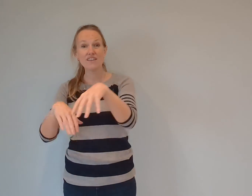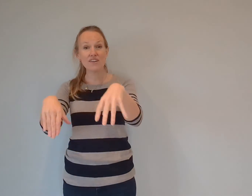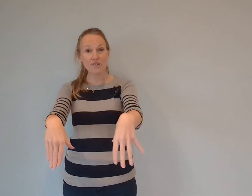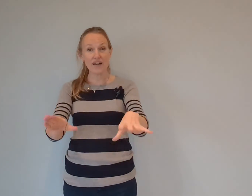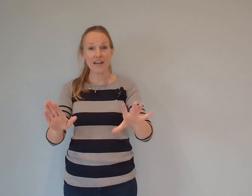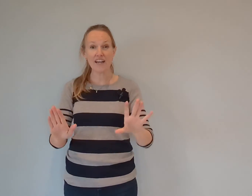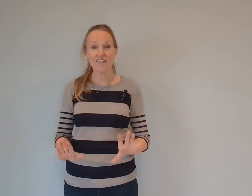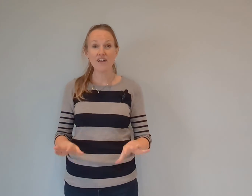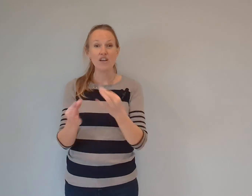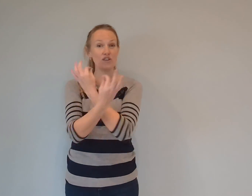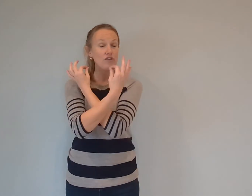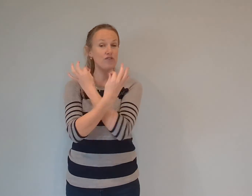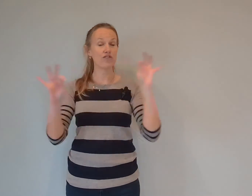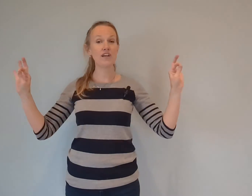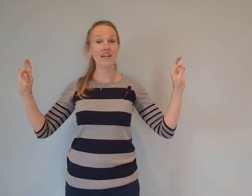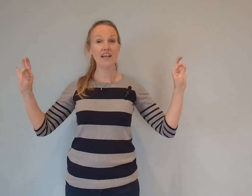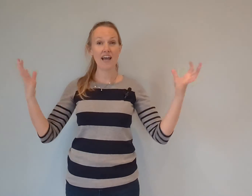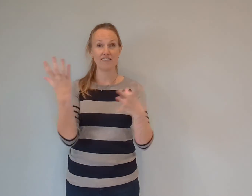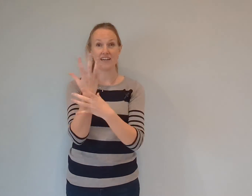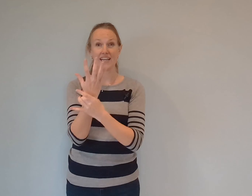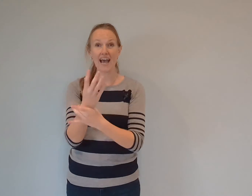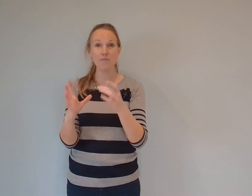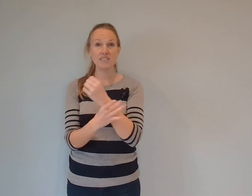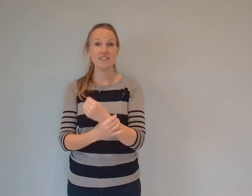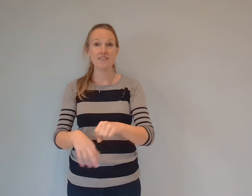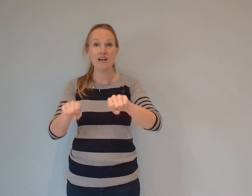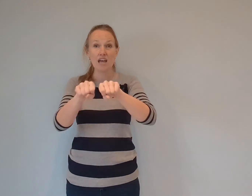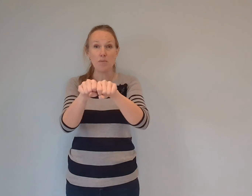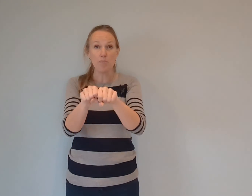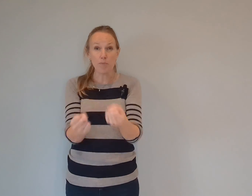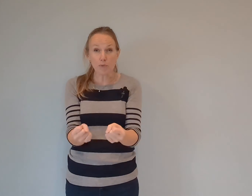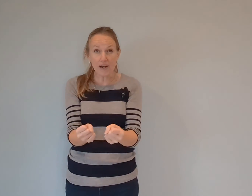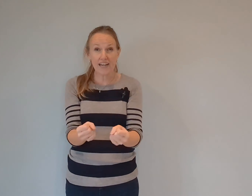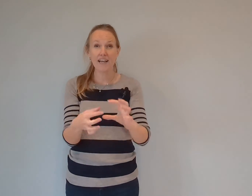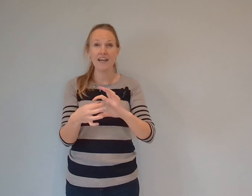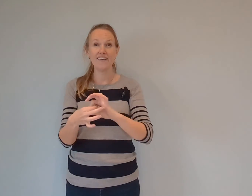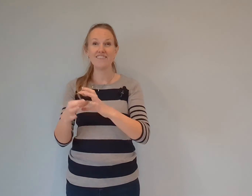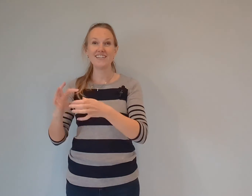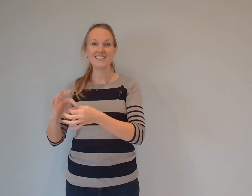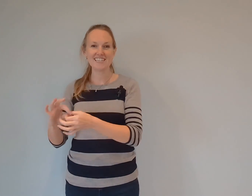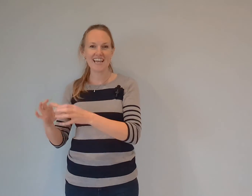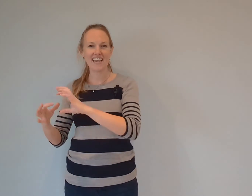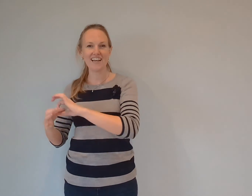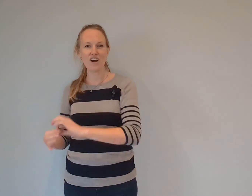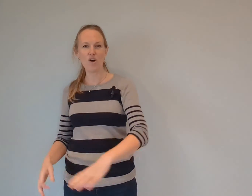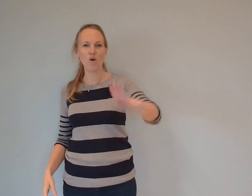the grave. You free every captive, break every chain.